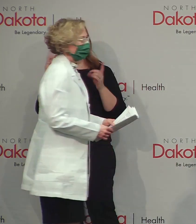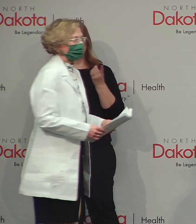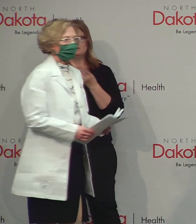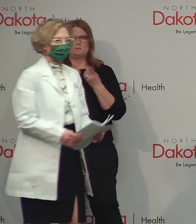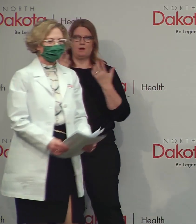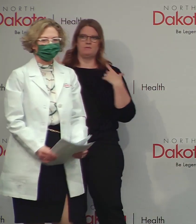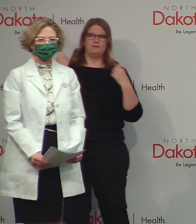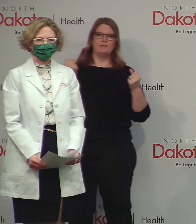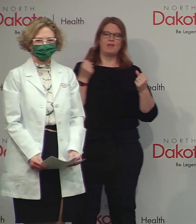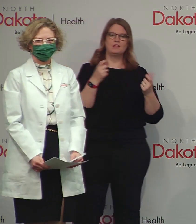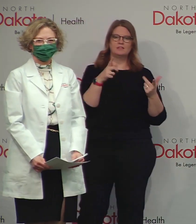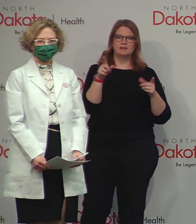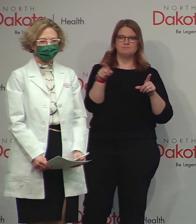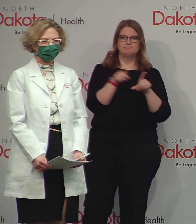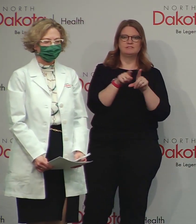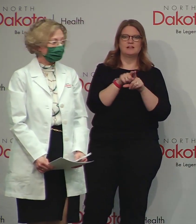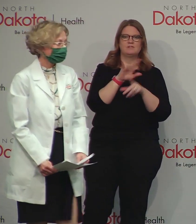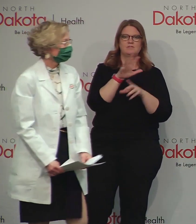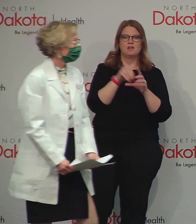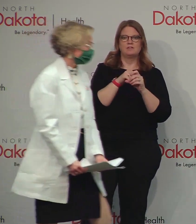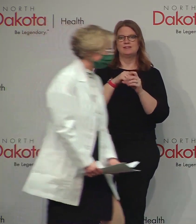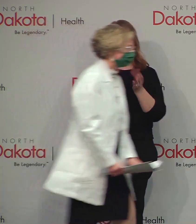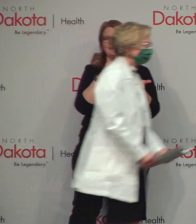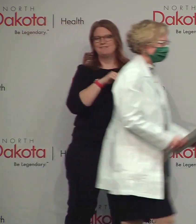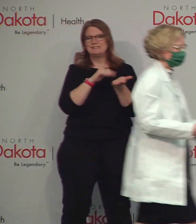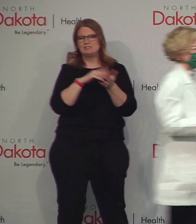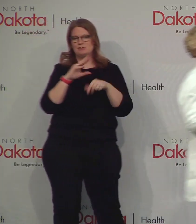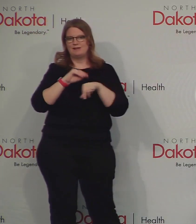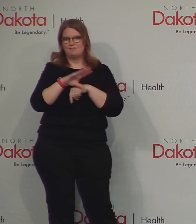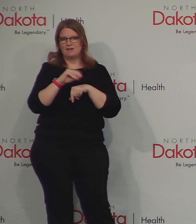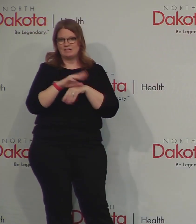North Dakota Physician Advisory Group. Dr. Connell.